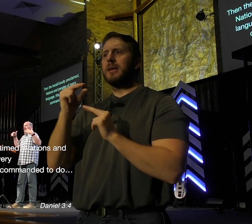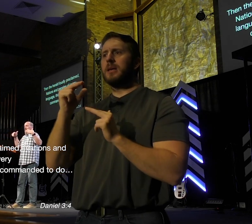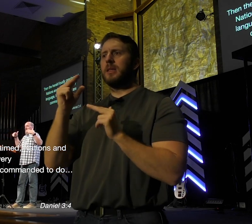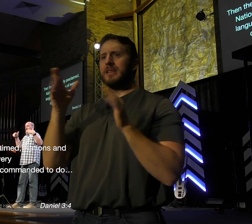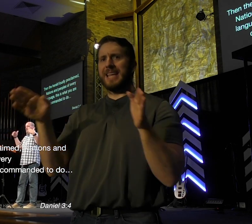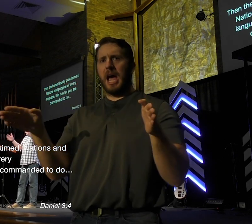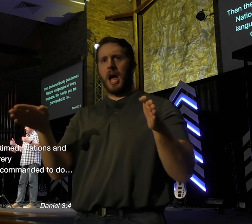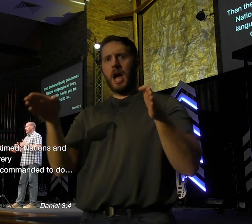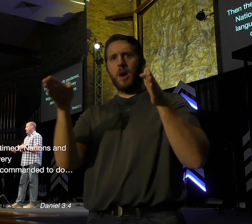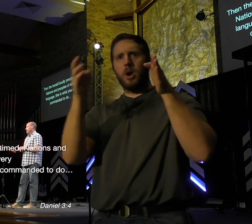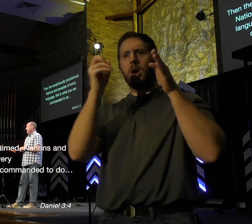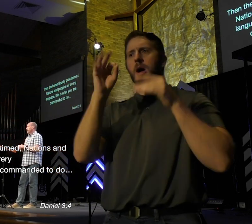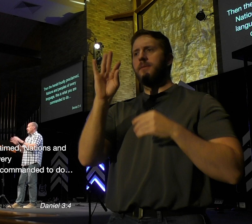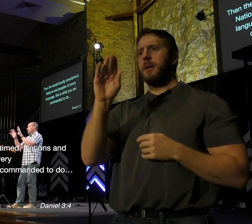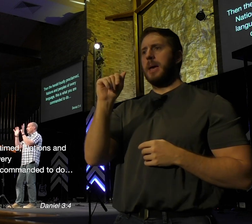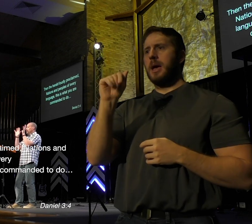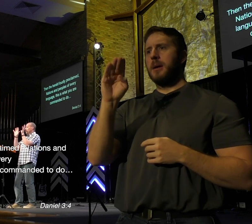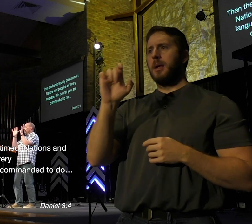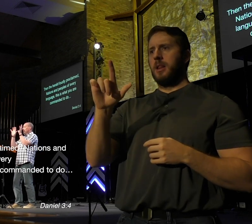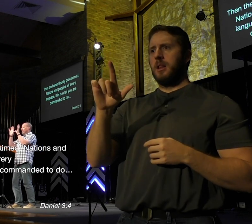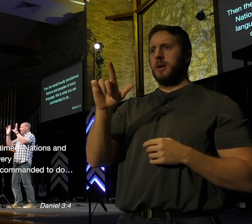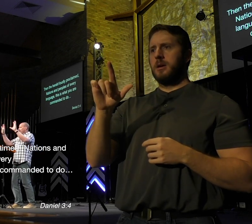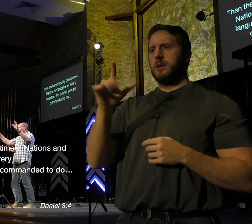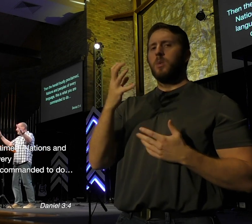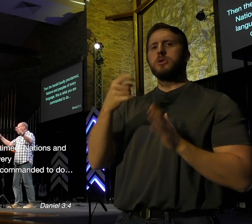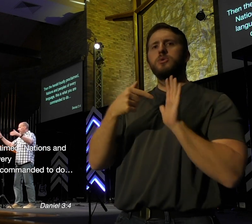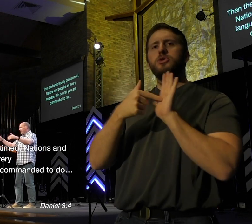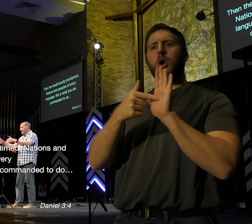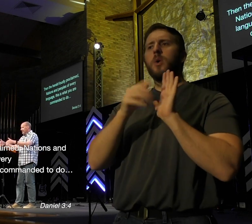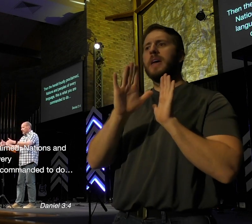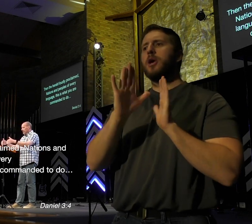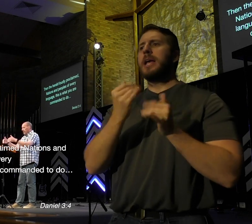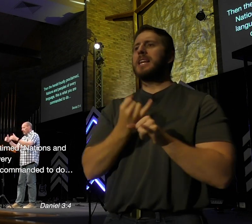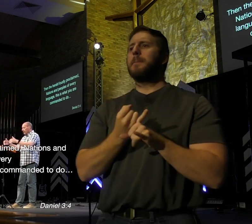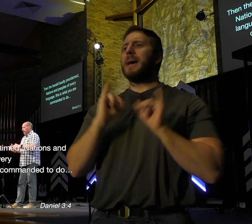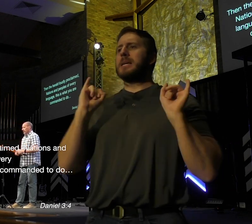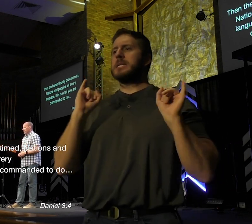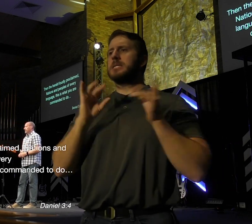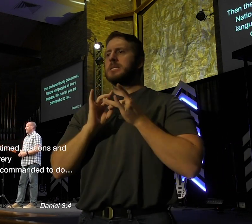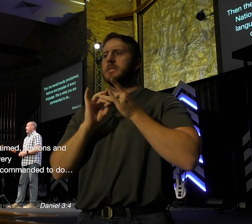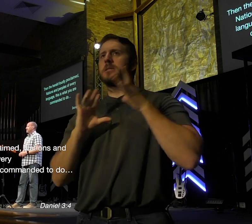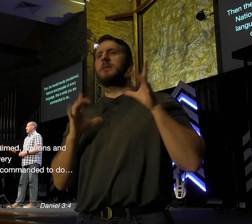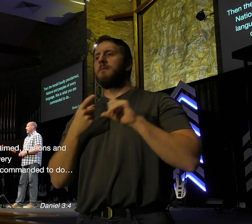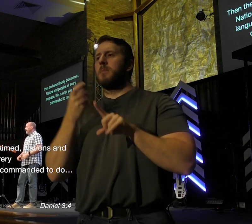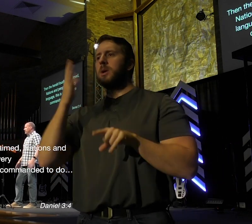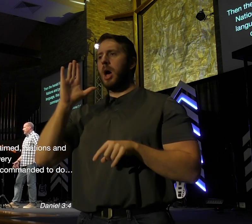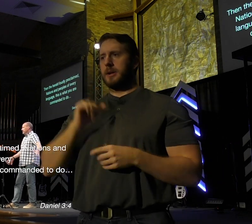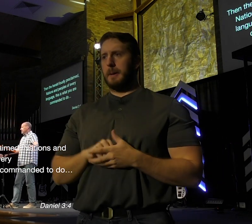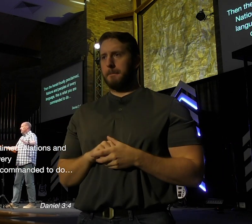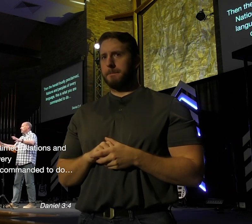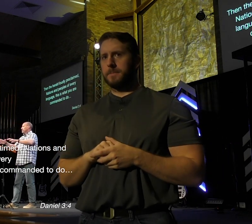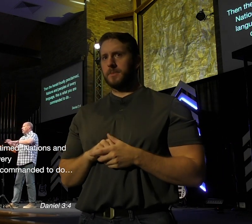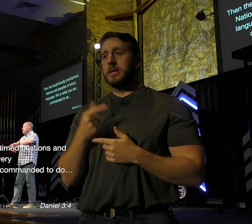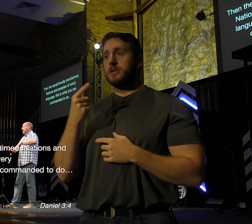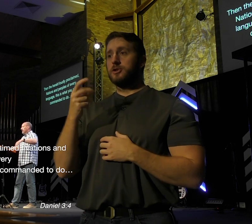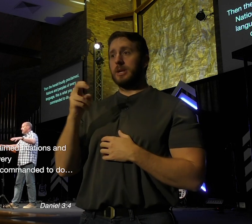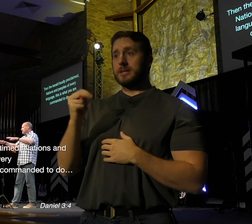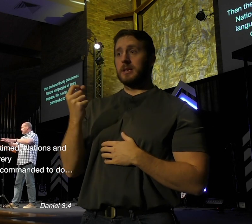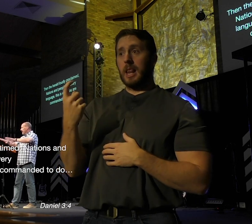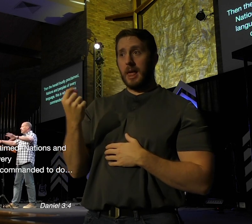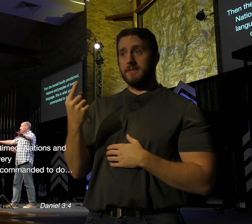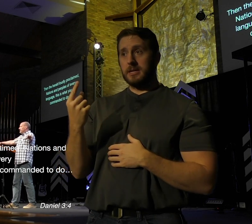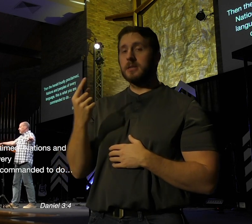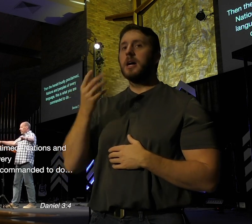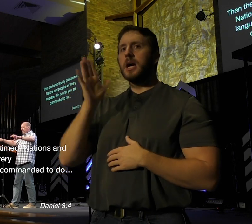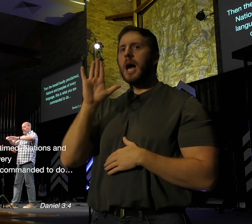Tower of Babel, and it's to show their independence from God. And in Genesis 11,